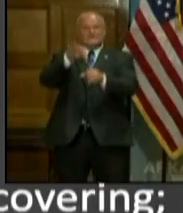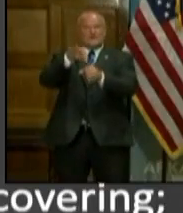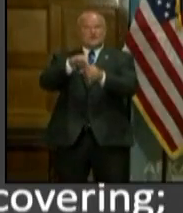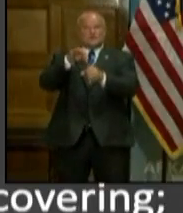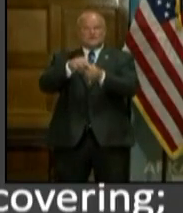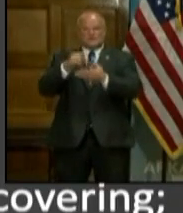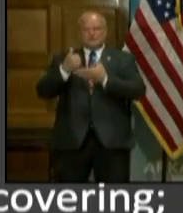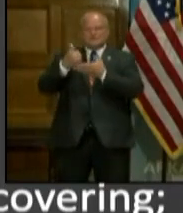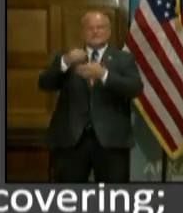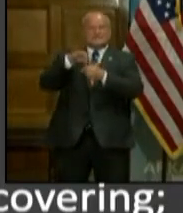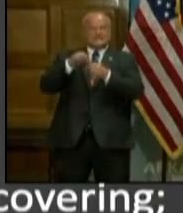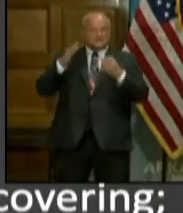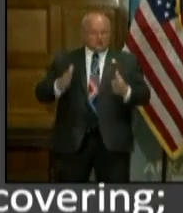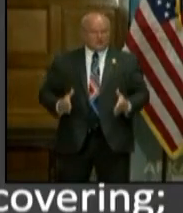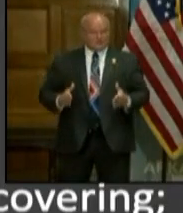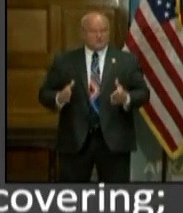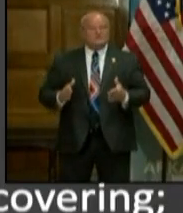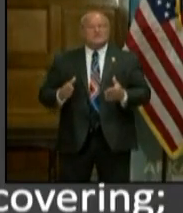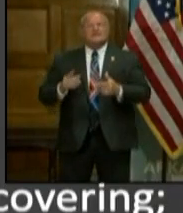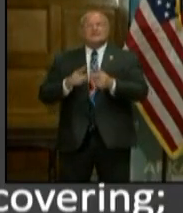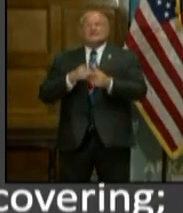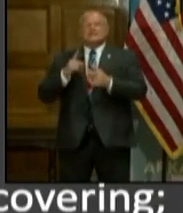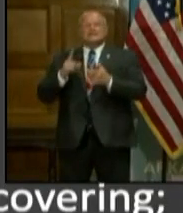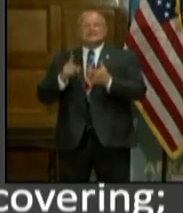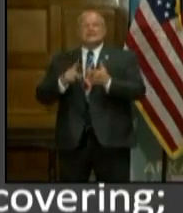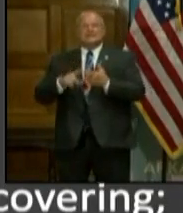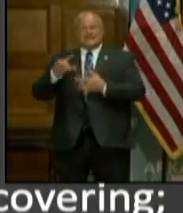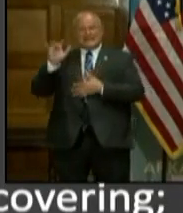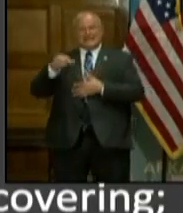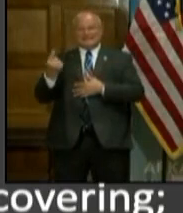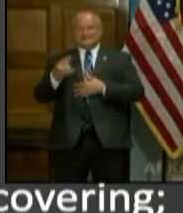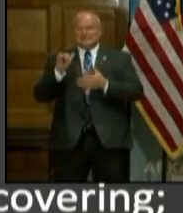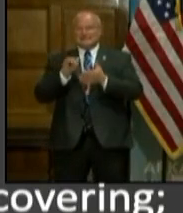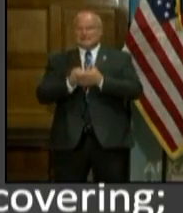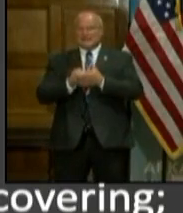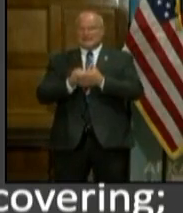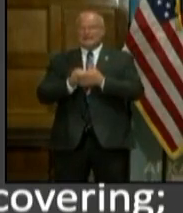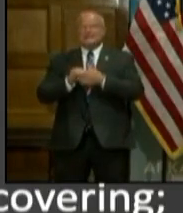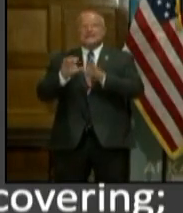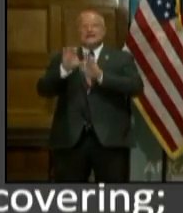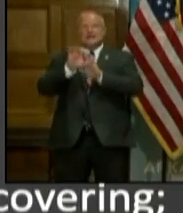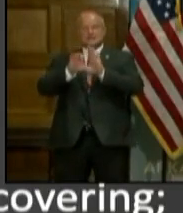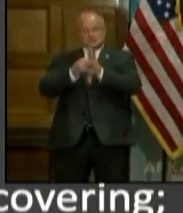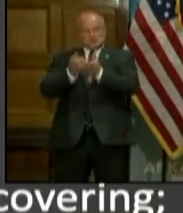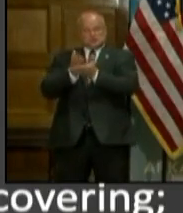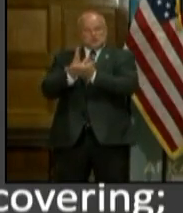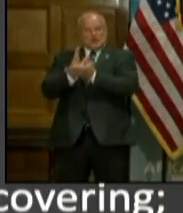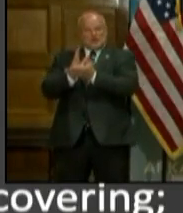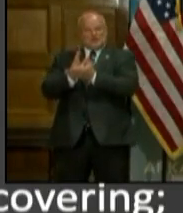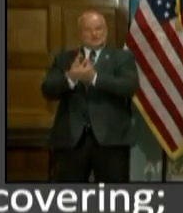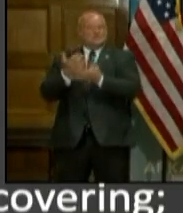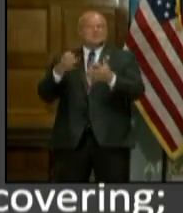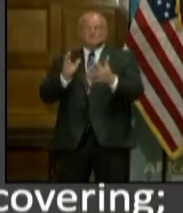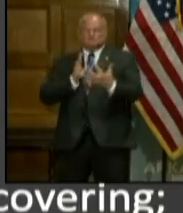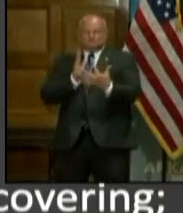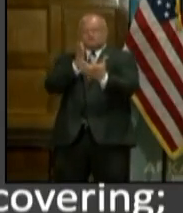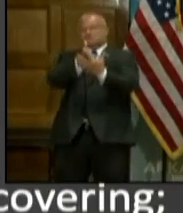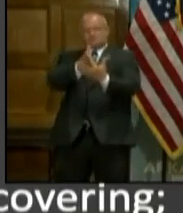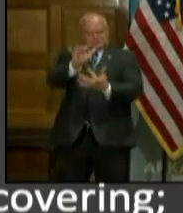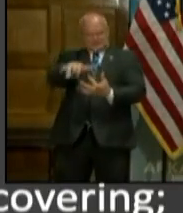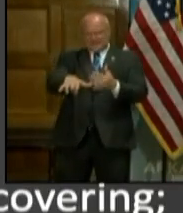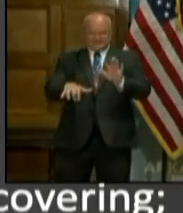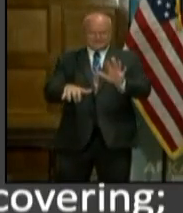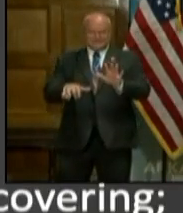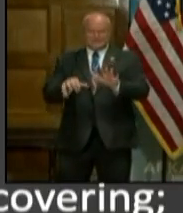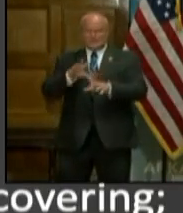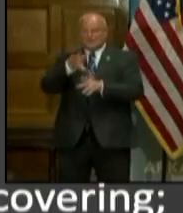or assisting voters, then that's something that's a constitutional right, and so we don't want to interfere with that.